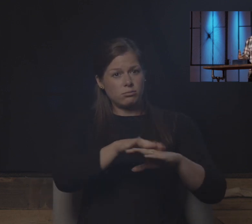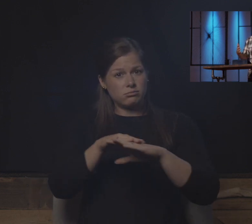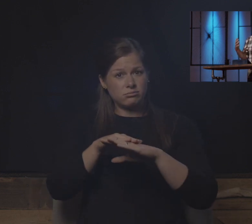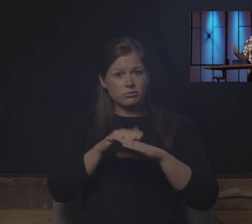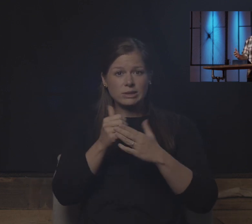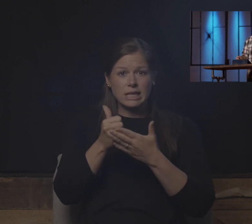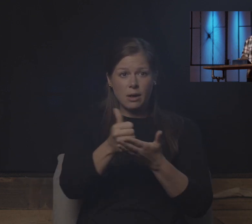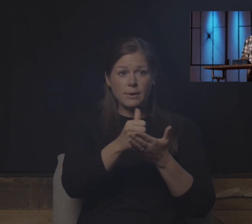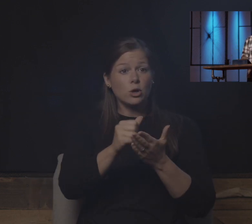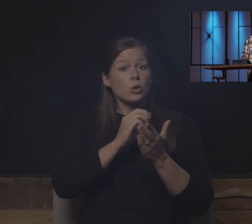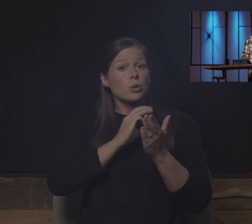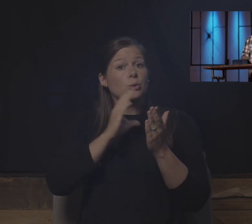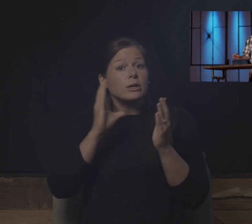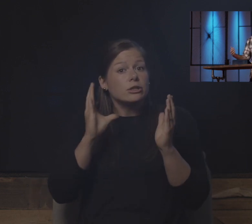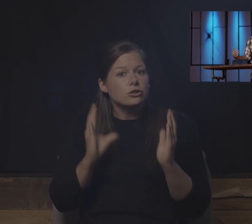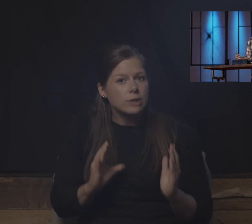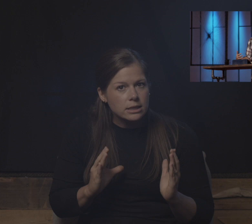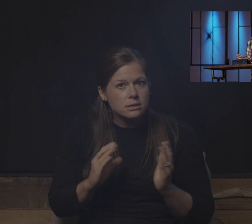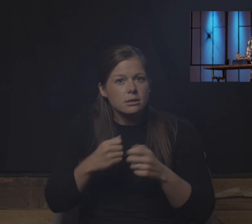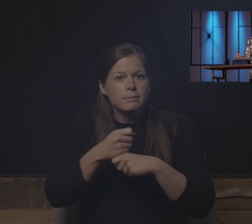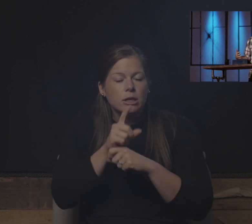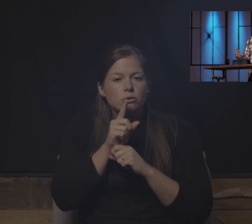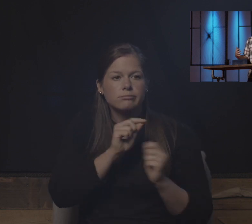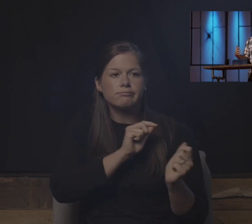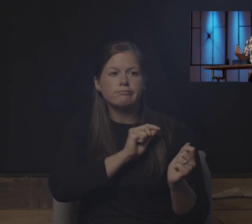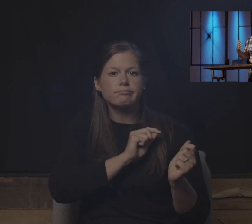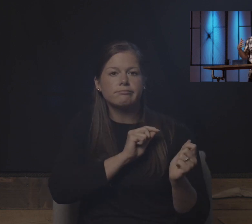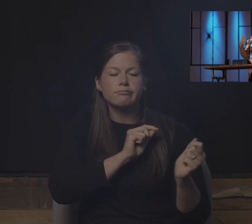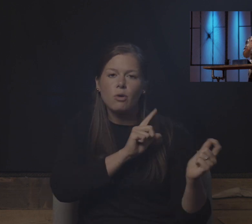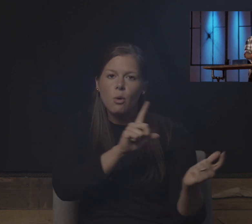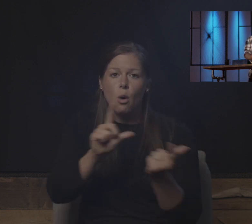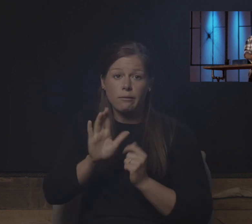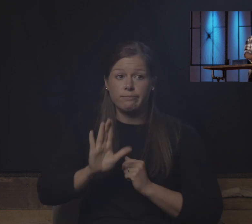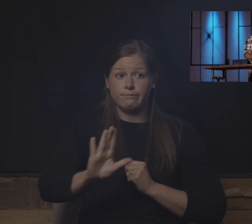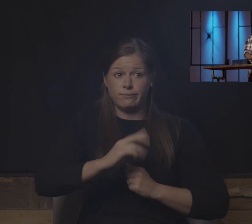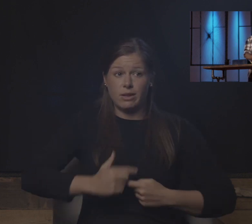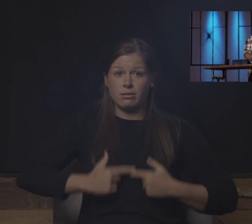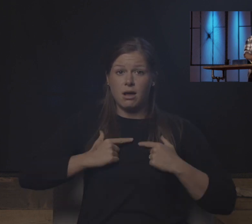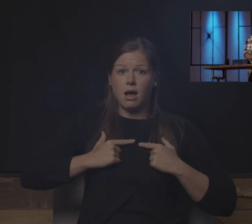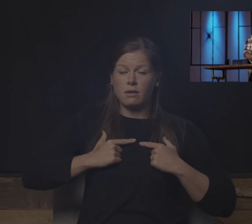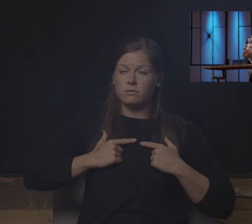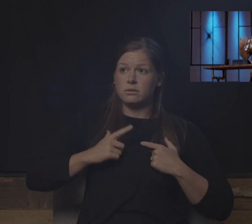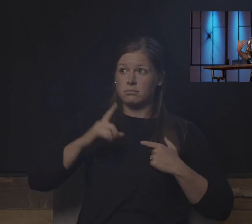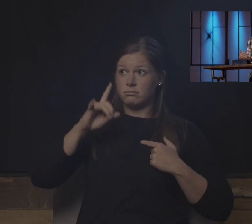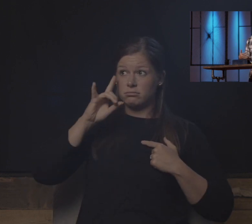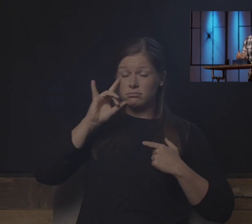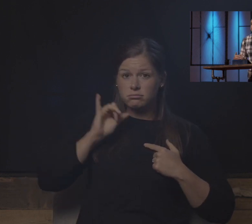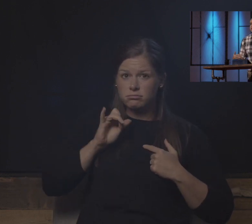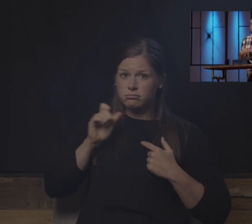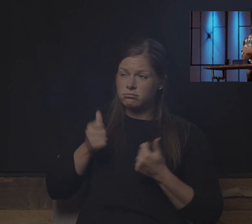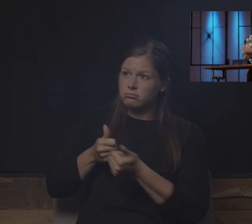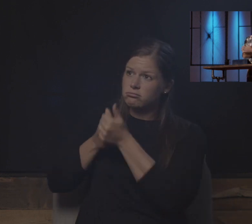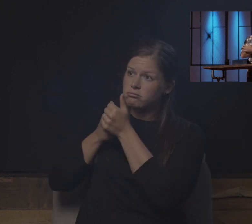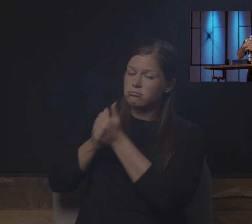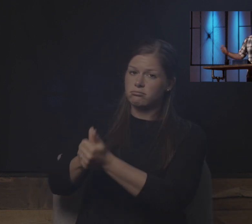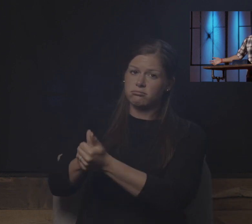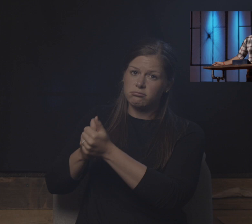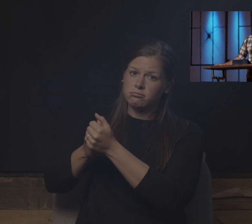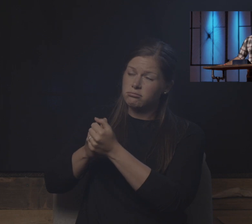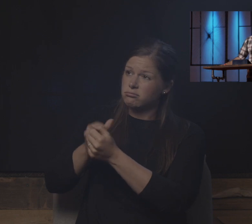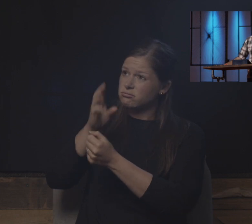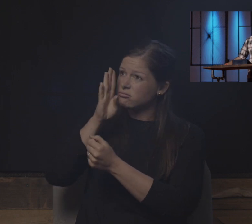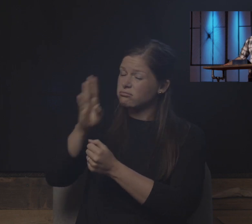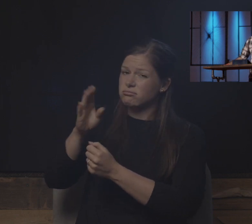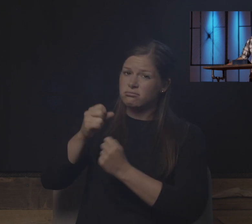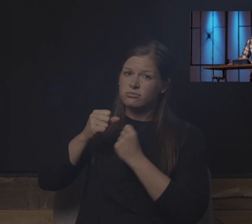truth about him attractive. The lives of Christians either give the truth credibility, or the lives of Christians cut the throat